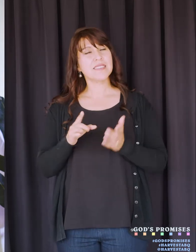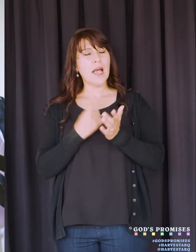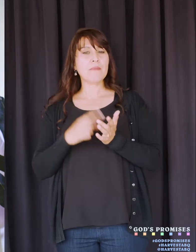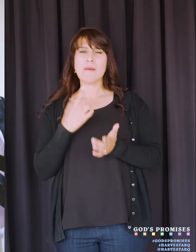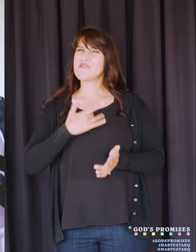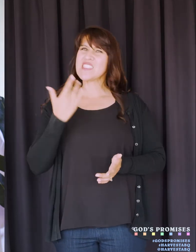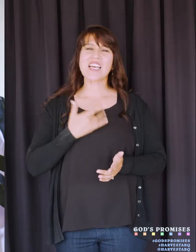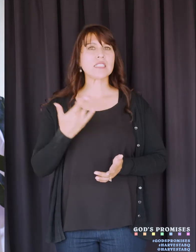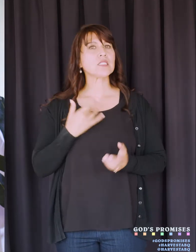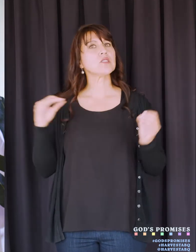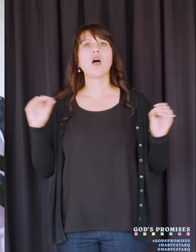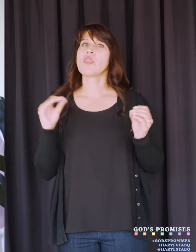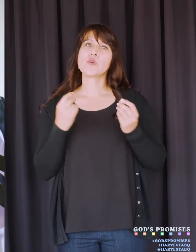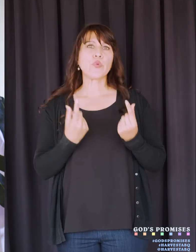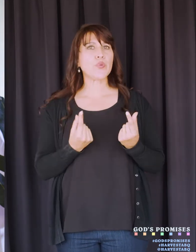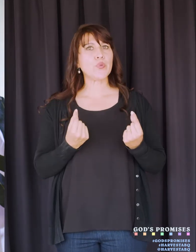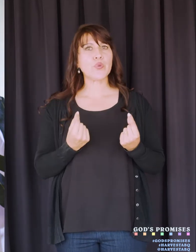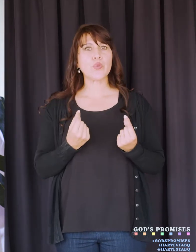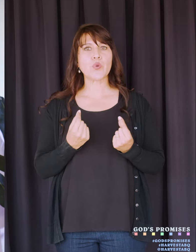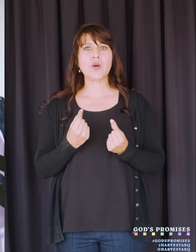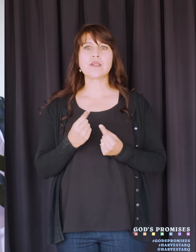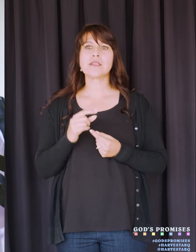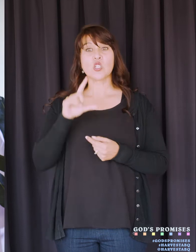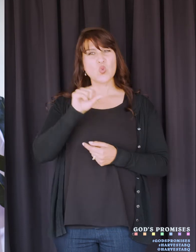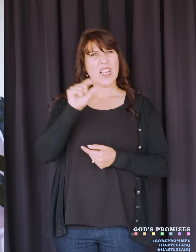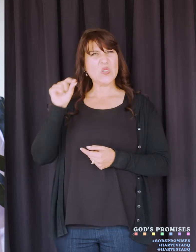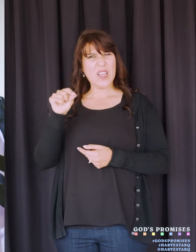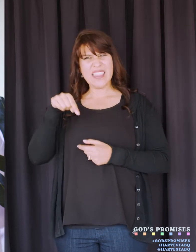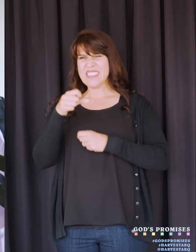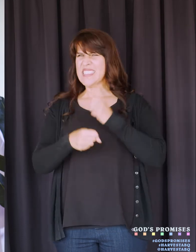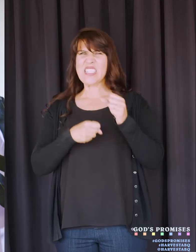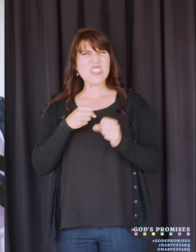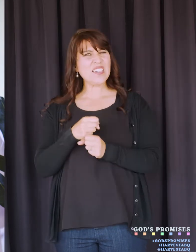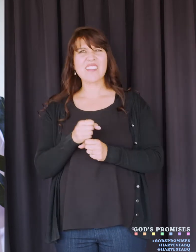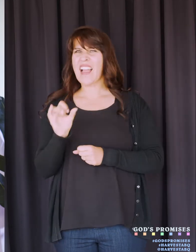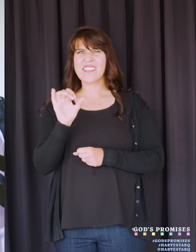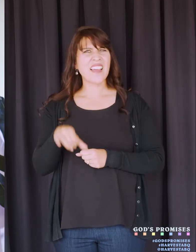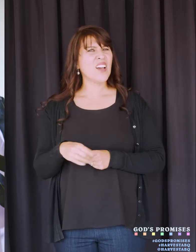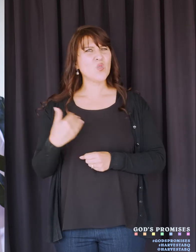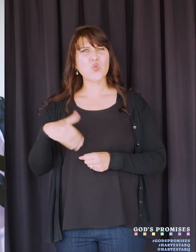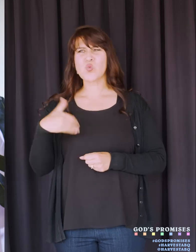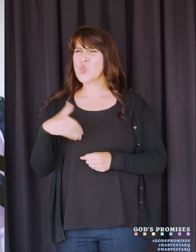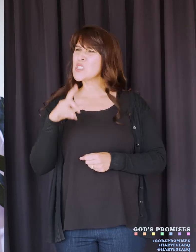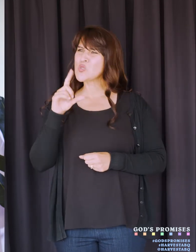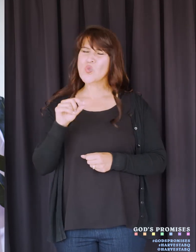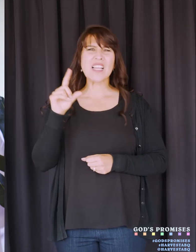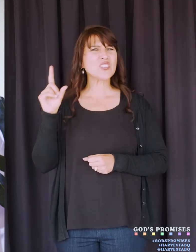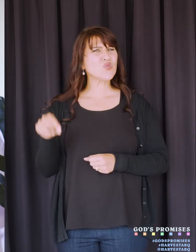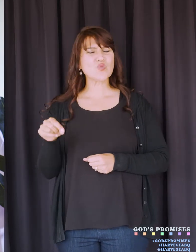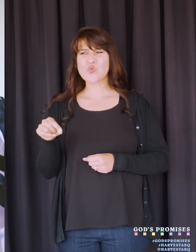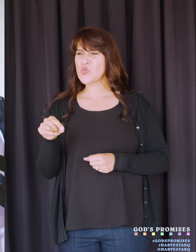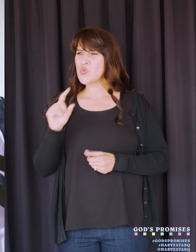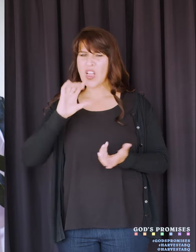there's nothing you can do about this. 2020 seems to be one of those years. It's like 2020 has